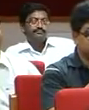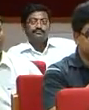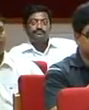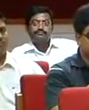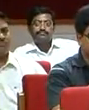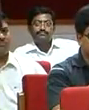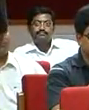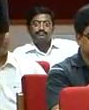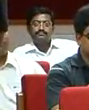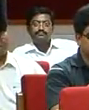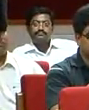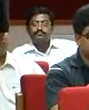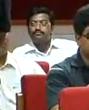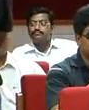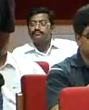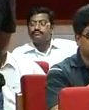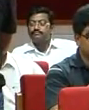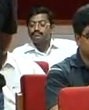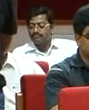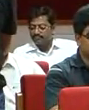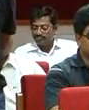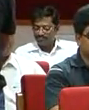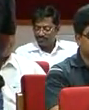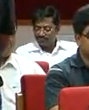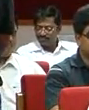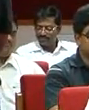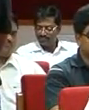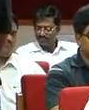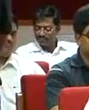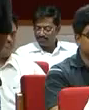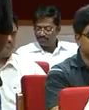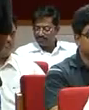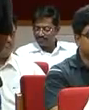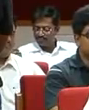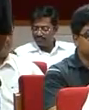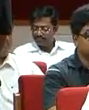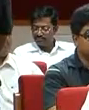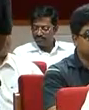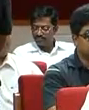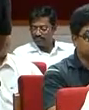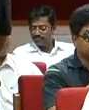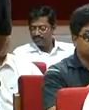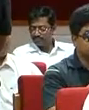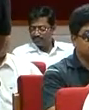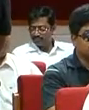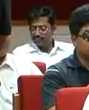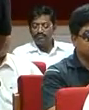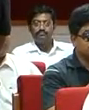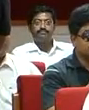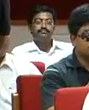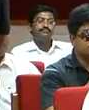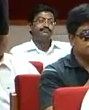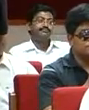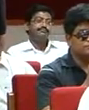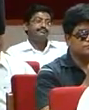wished away either. And neither does the CRPD do so. If you look at the definition of CRPD, and we're all familiar with